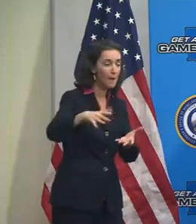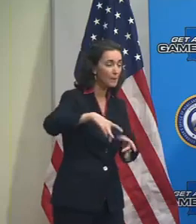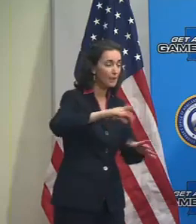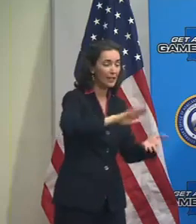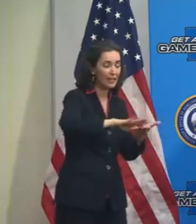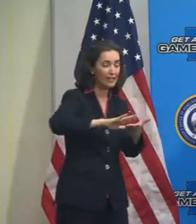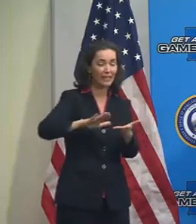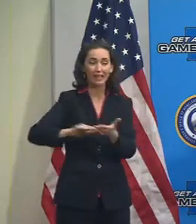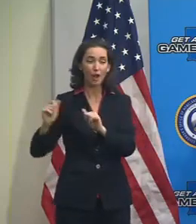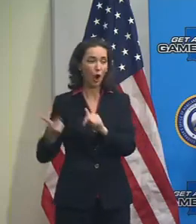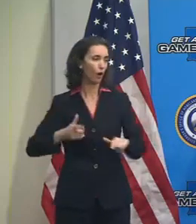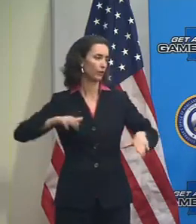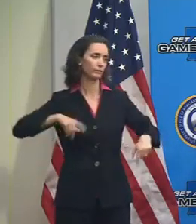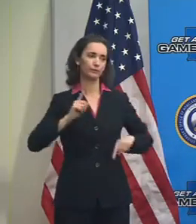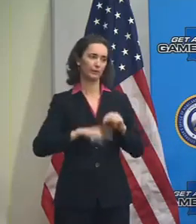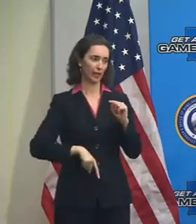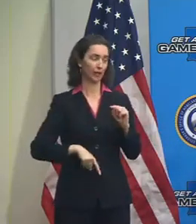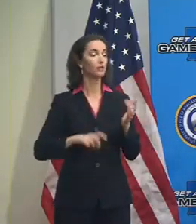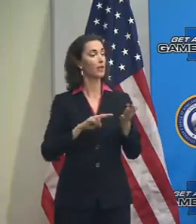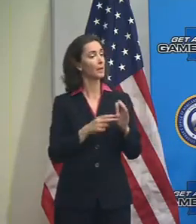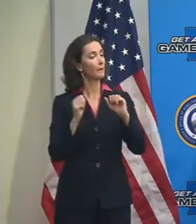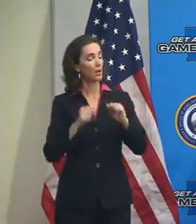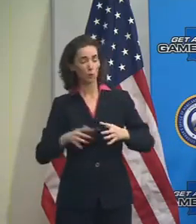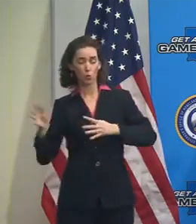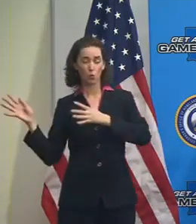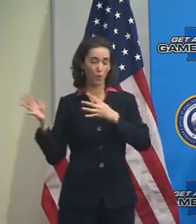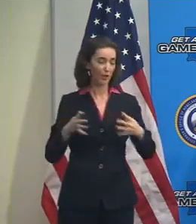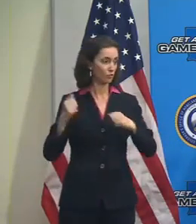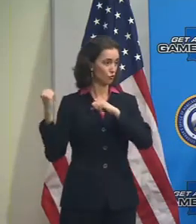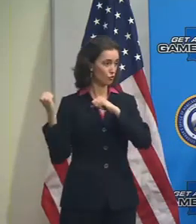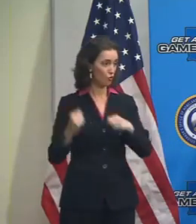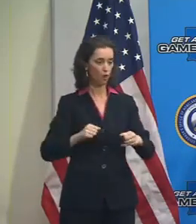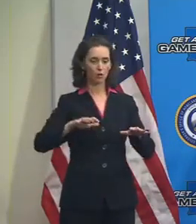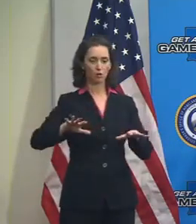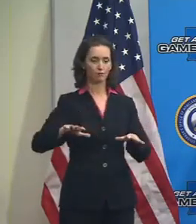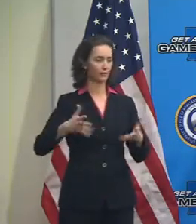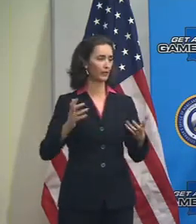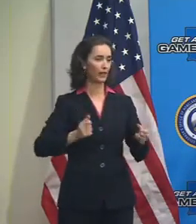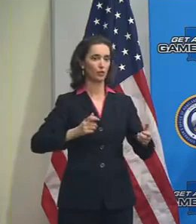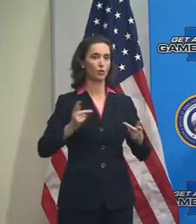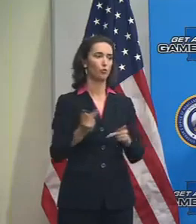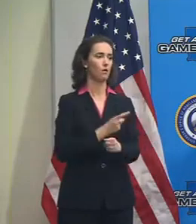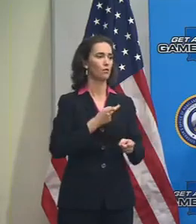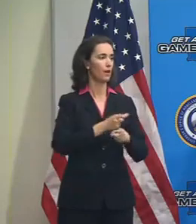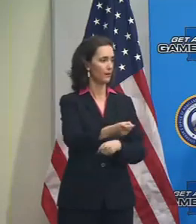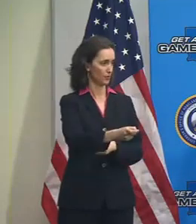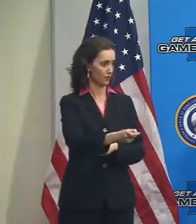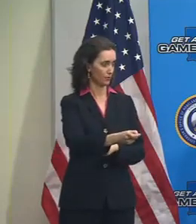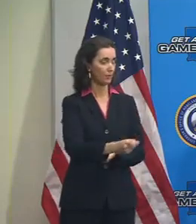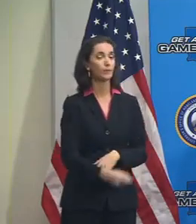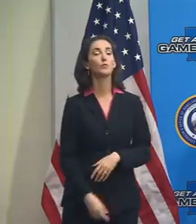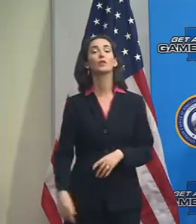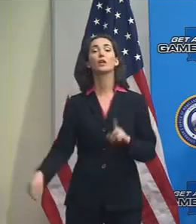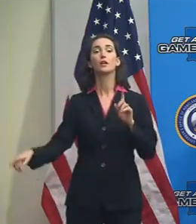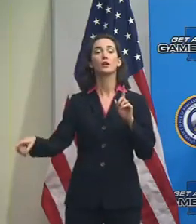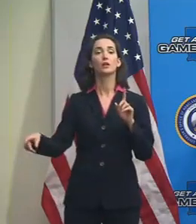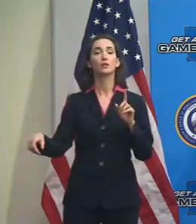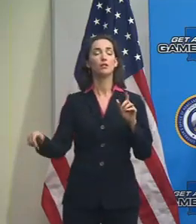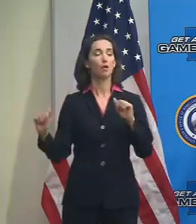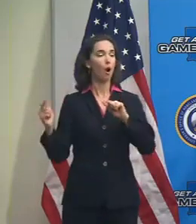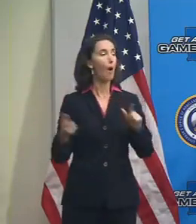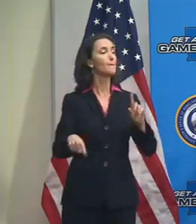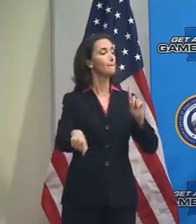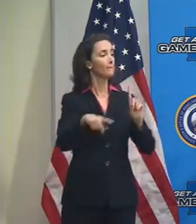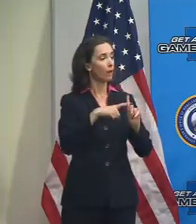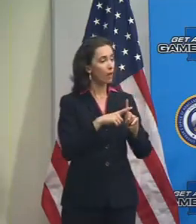missiles in really strong winds. So all of that, plus just the sheer anxiety